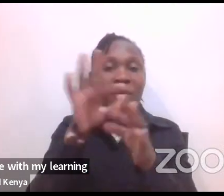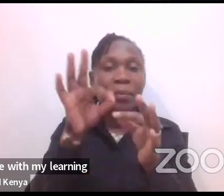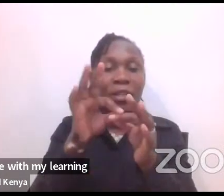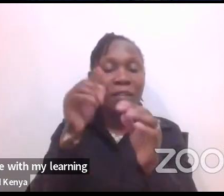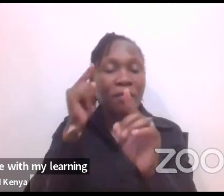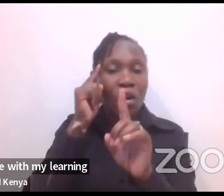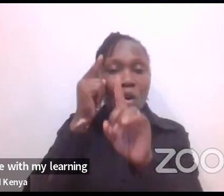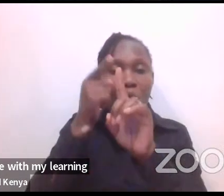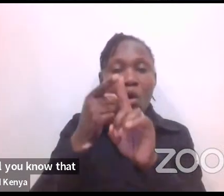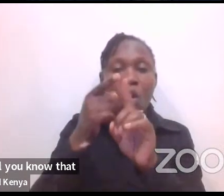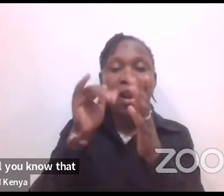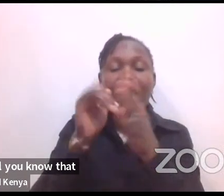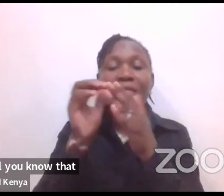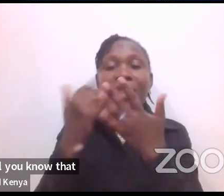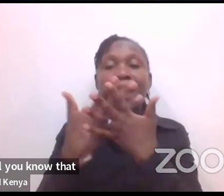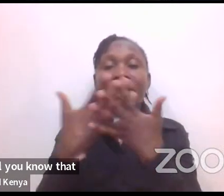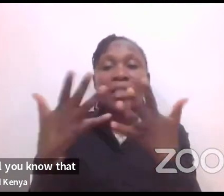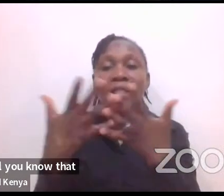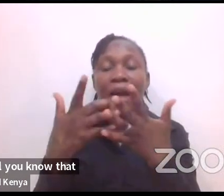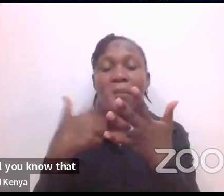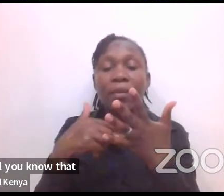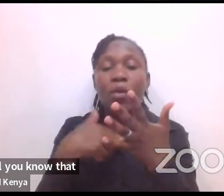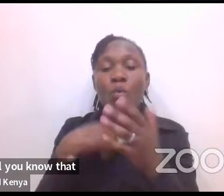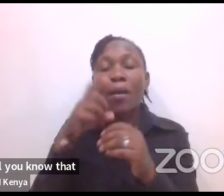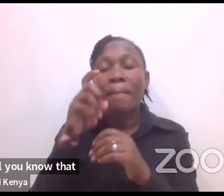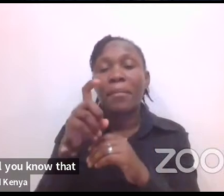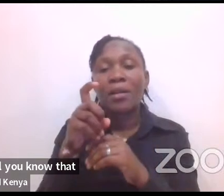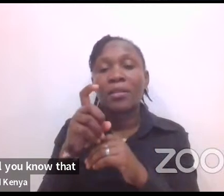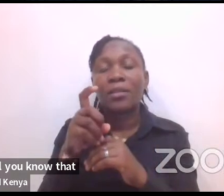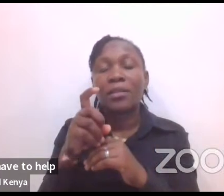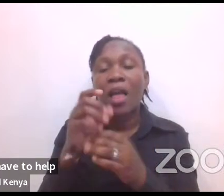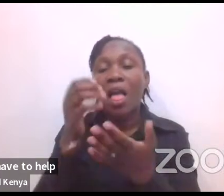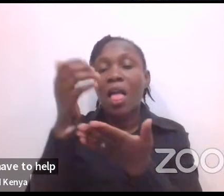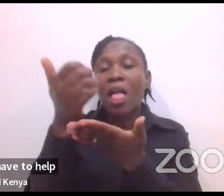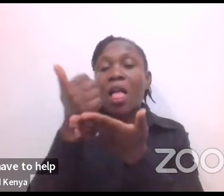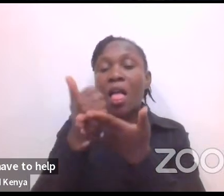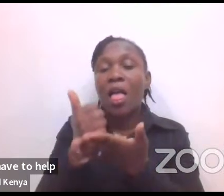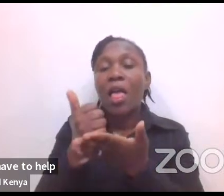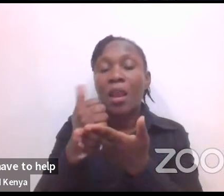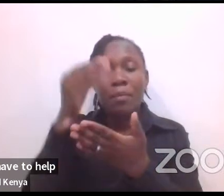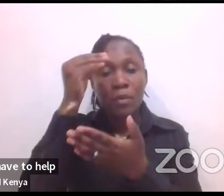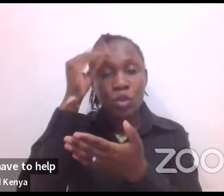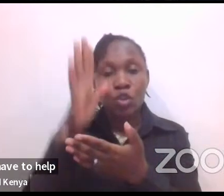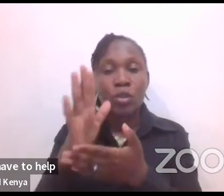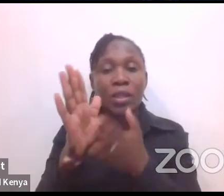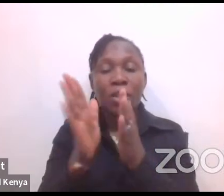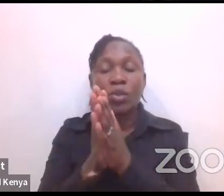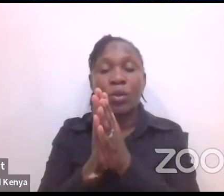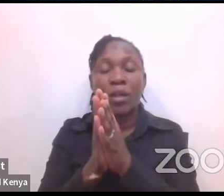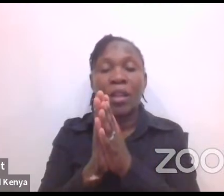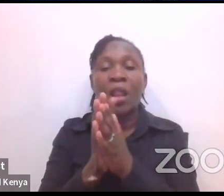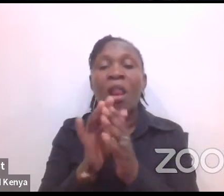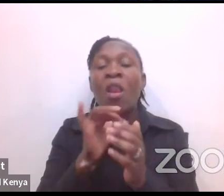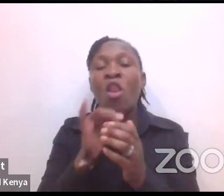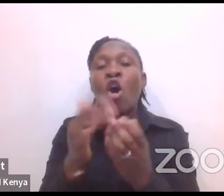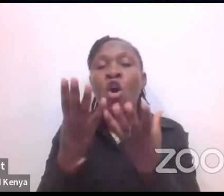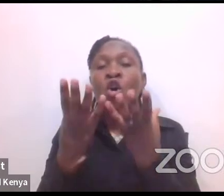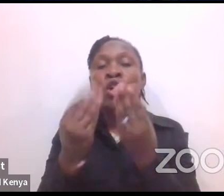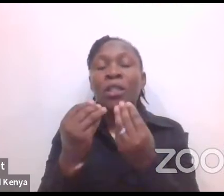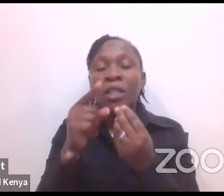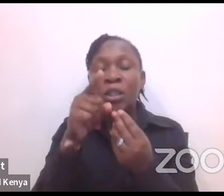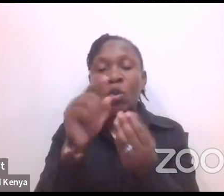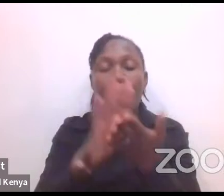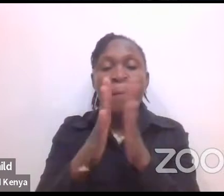That's something we really have to help students with. It's not easy being a child nowadays. I mean, there's just